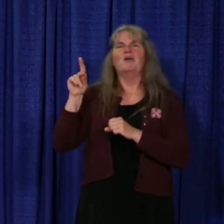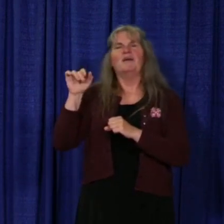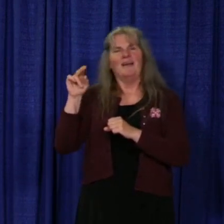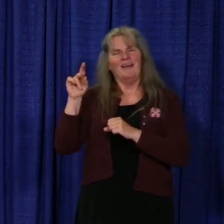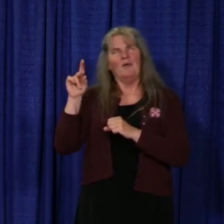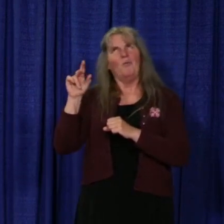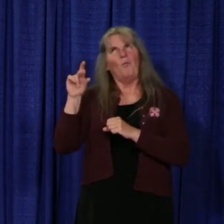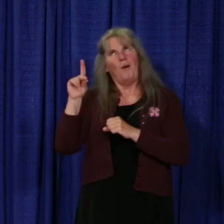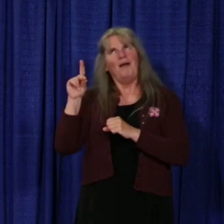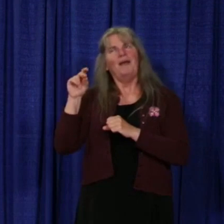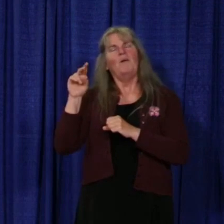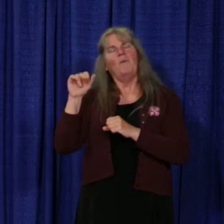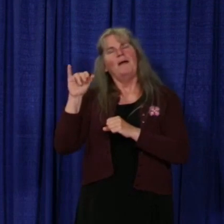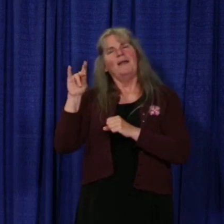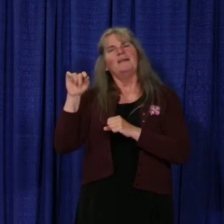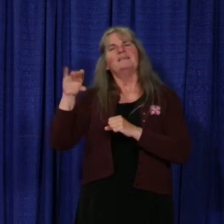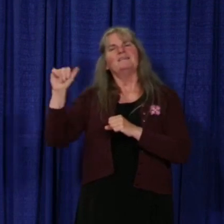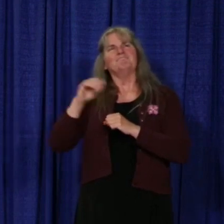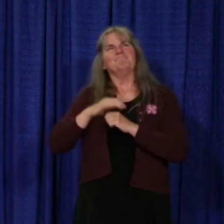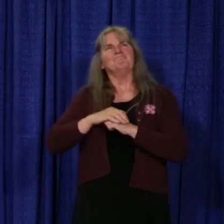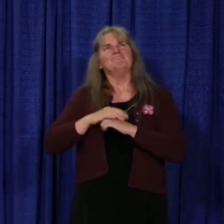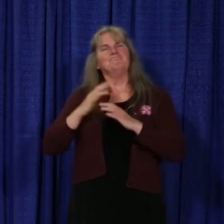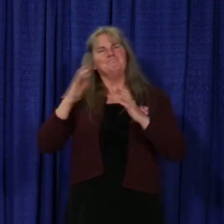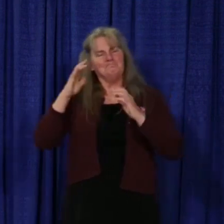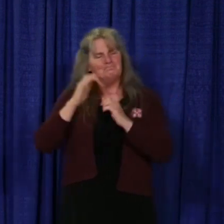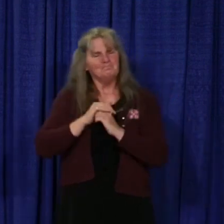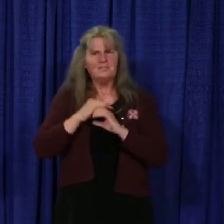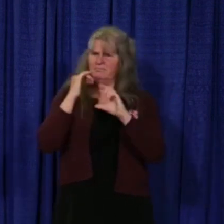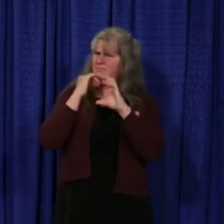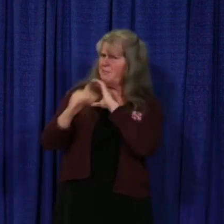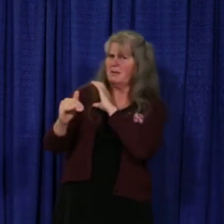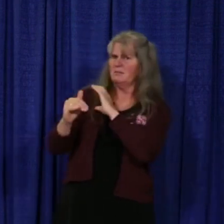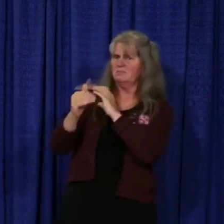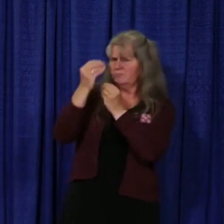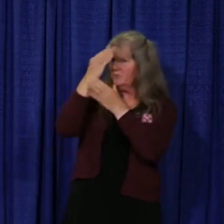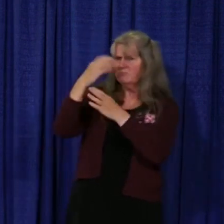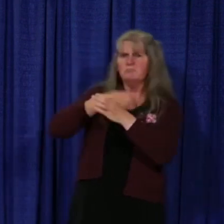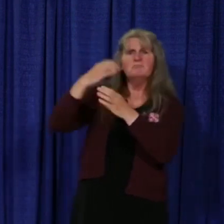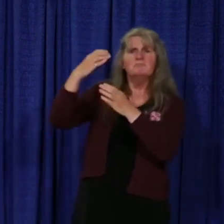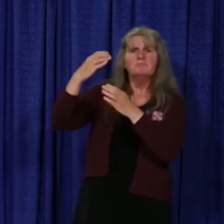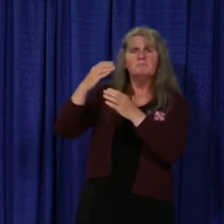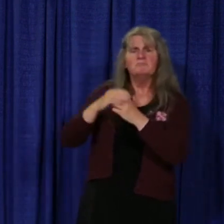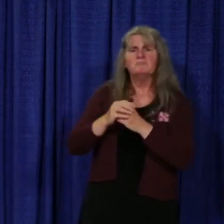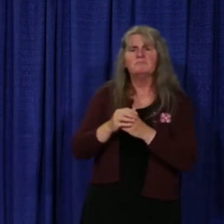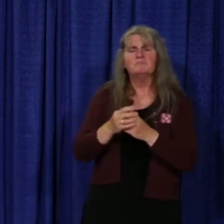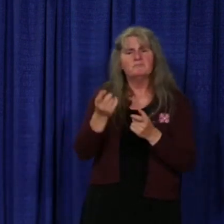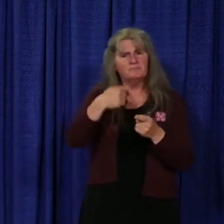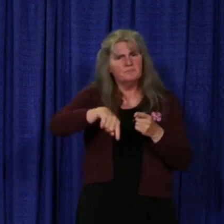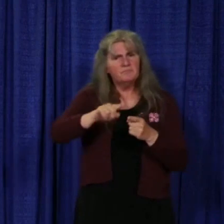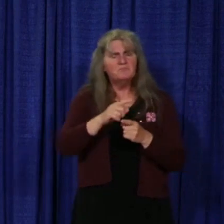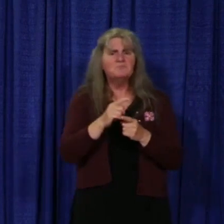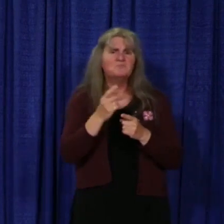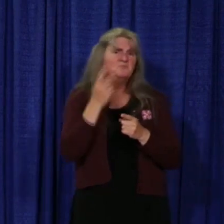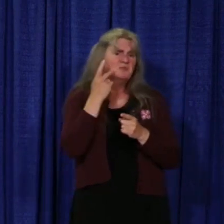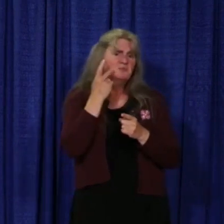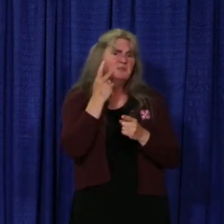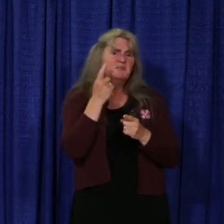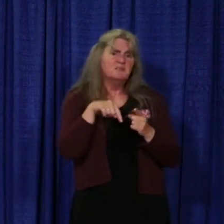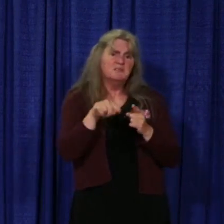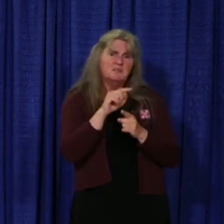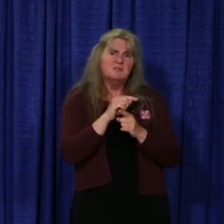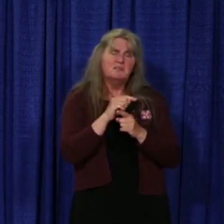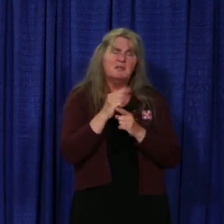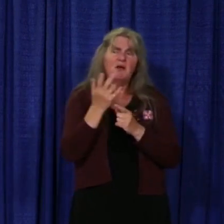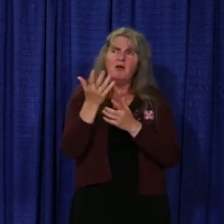but not based upon an article. Where it's based upon the amazing participation that we've seen with the